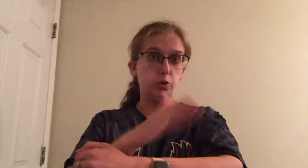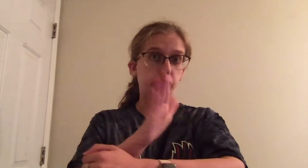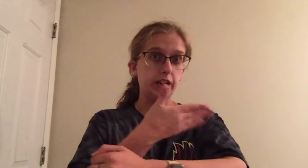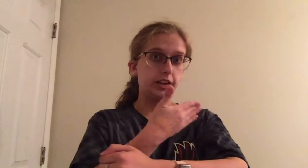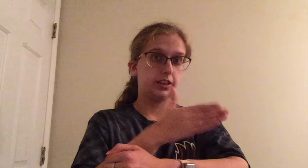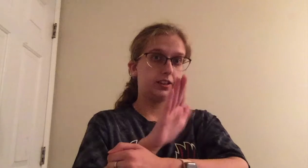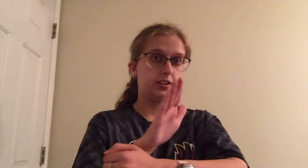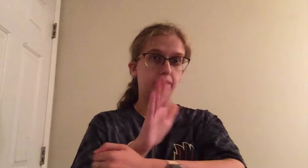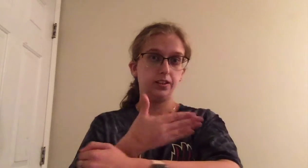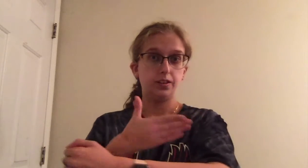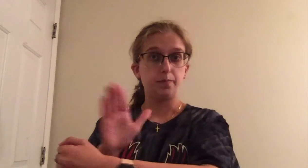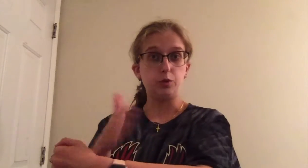music,